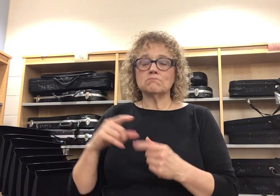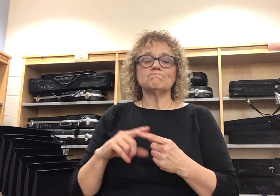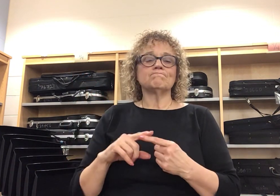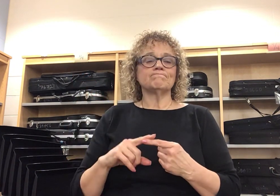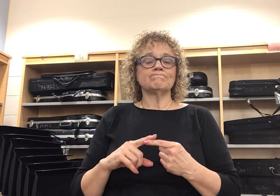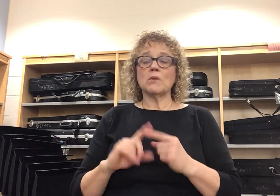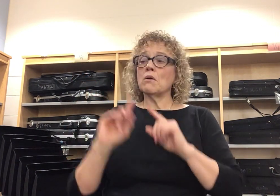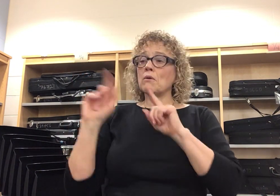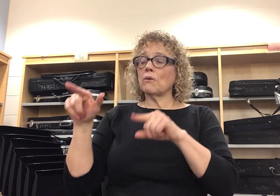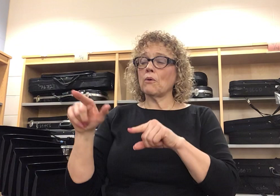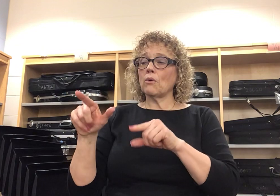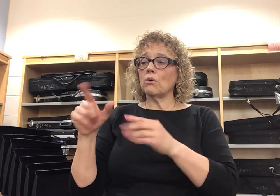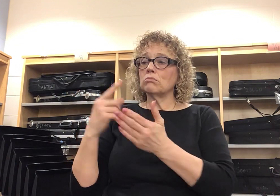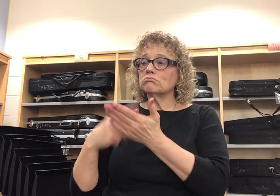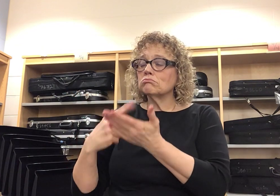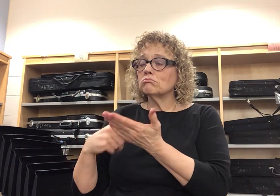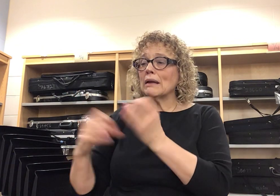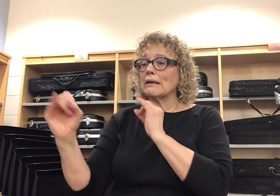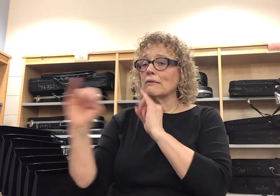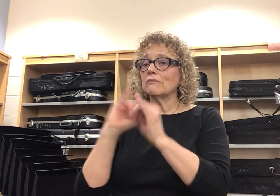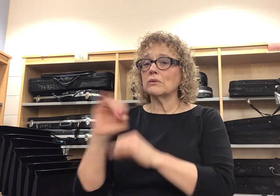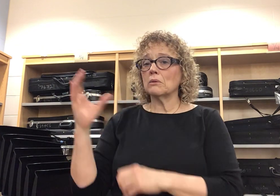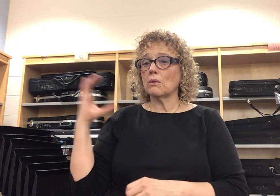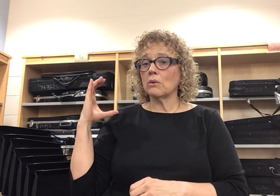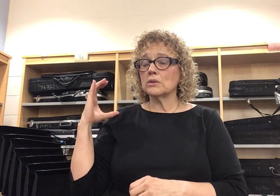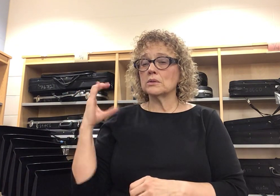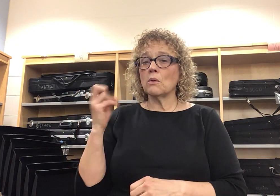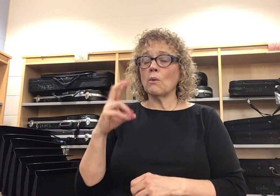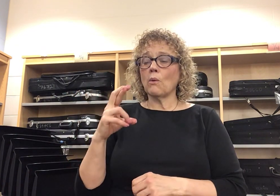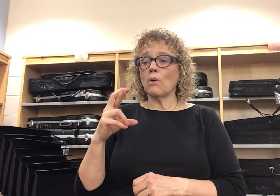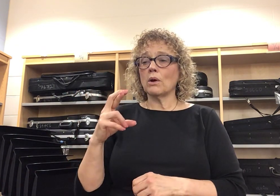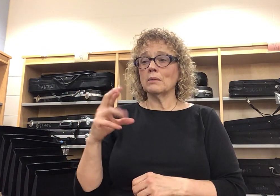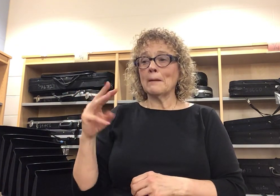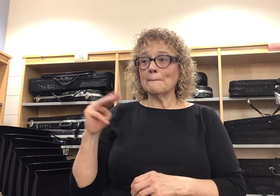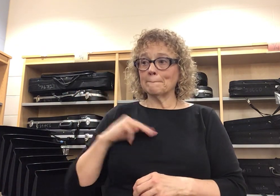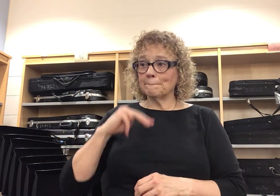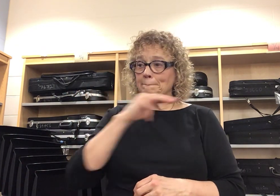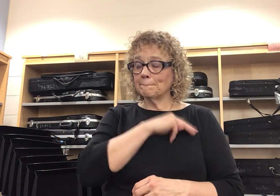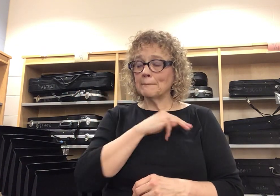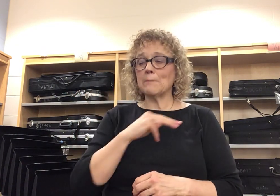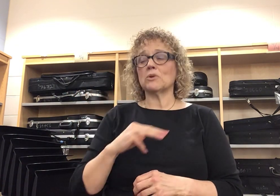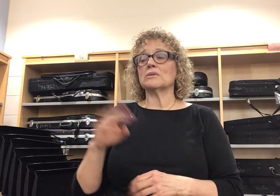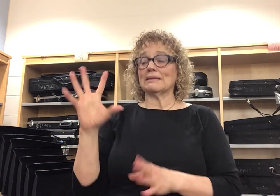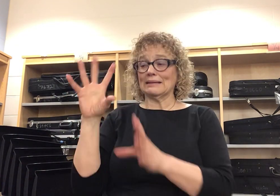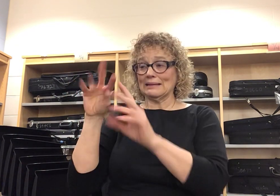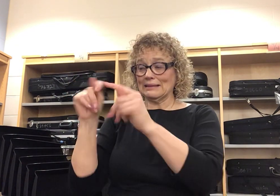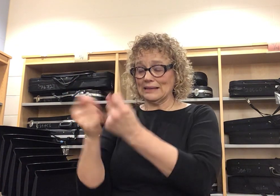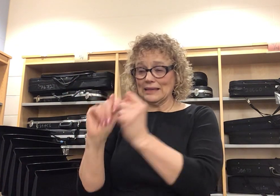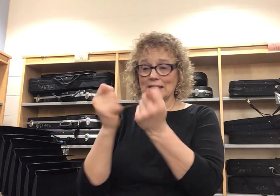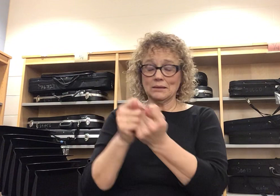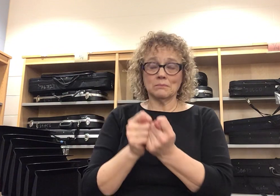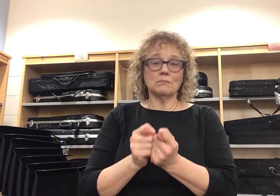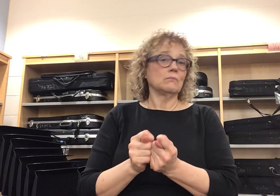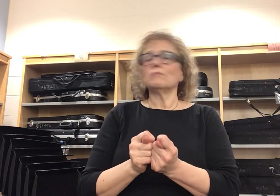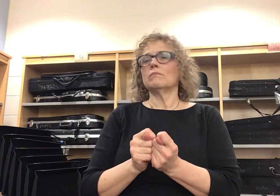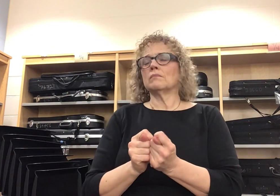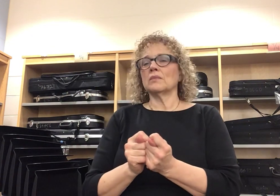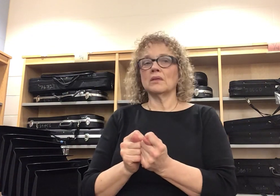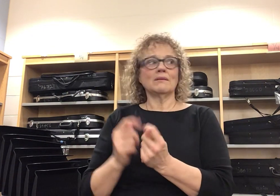the coaches. You could talk to members of the different teams and cover as many sports as you can that have happened throughout the year. So don't